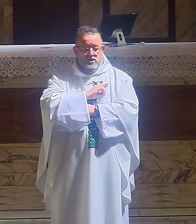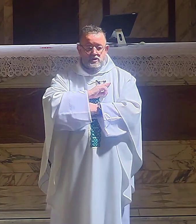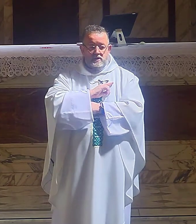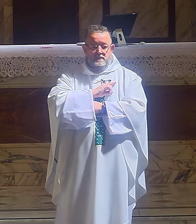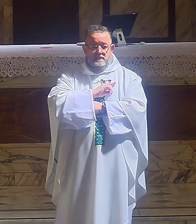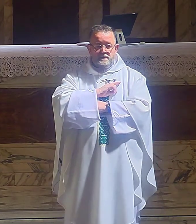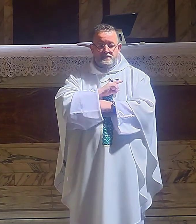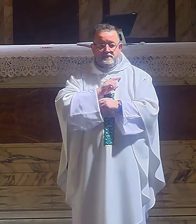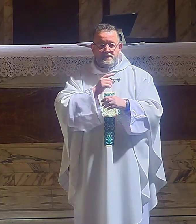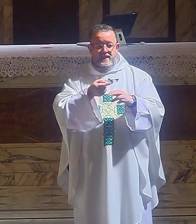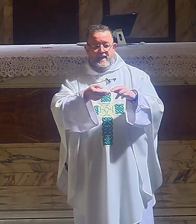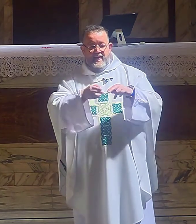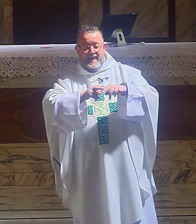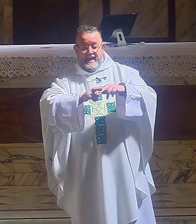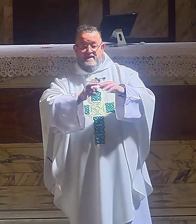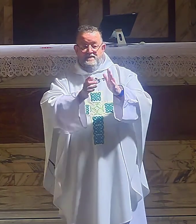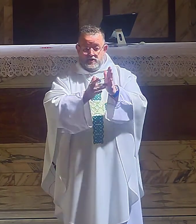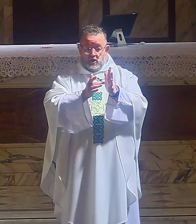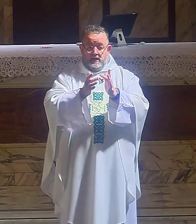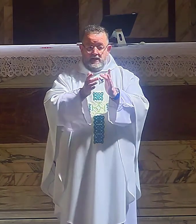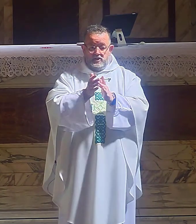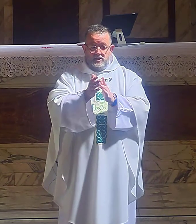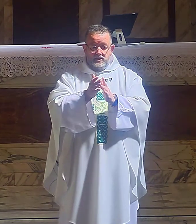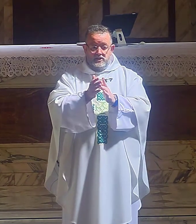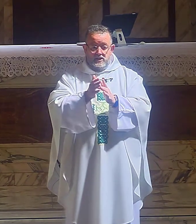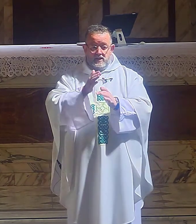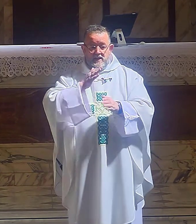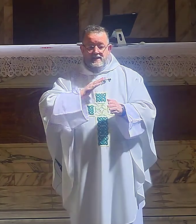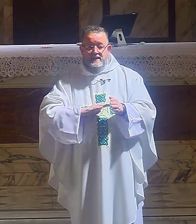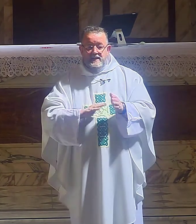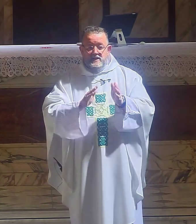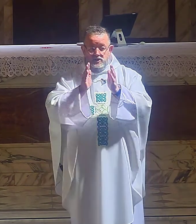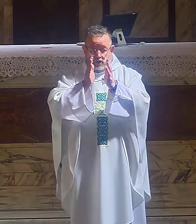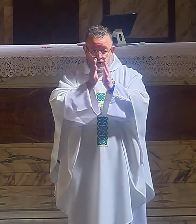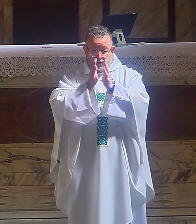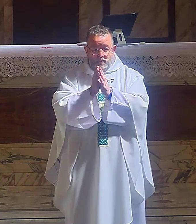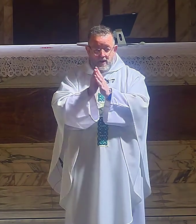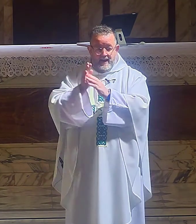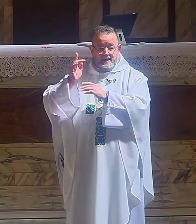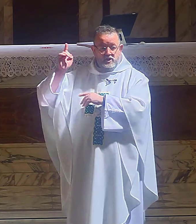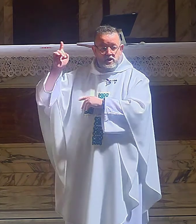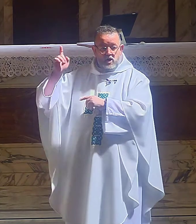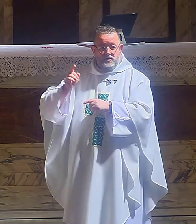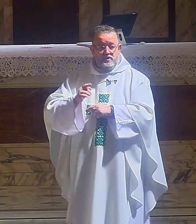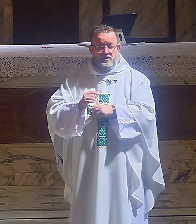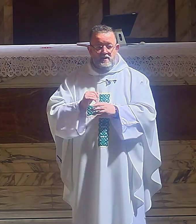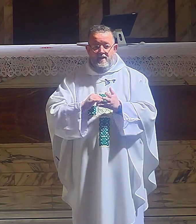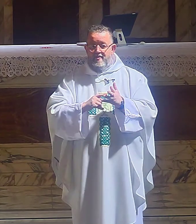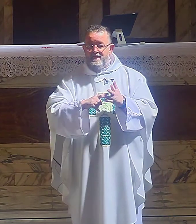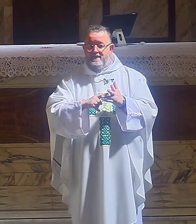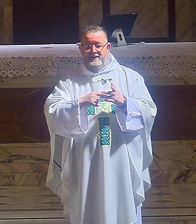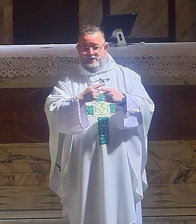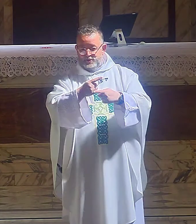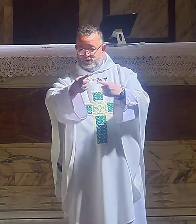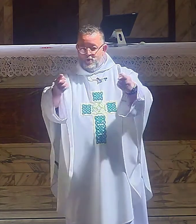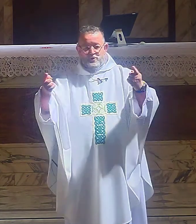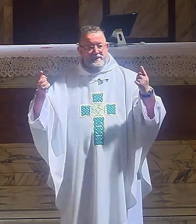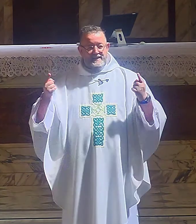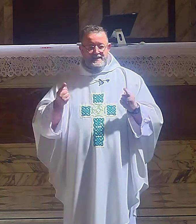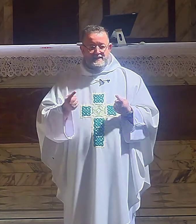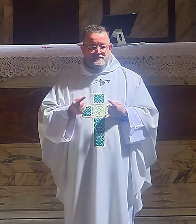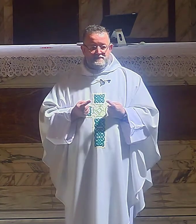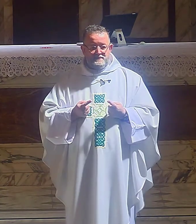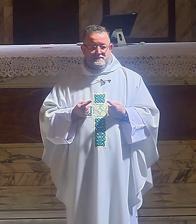Because if Jesus needs to pray to God, then so do we.